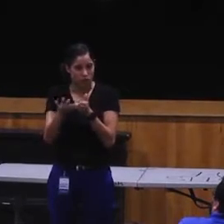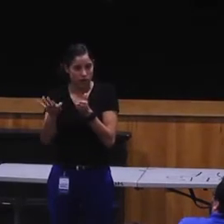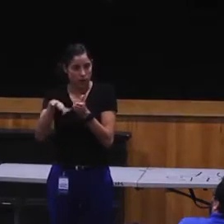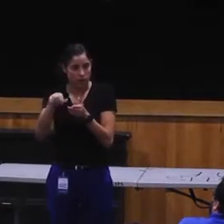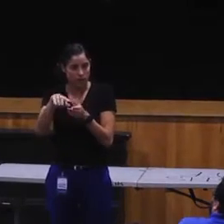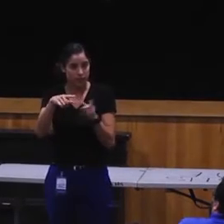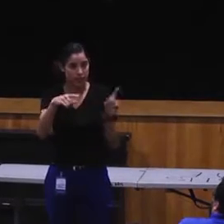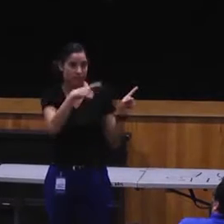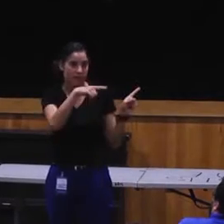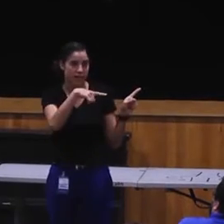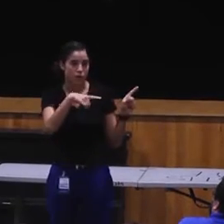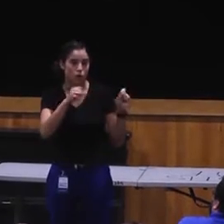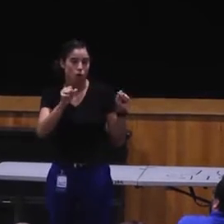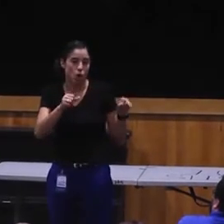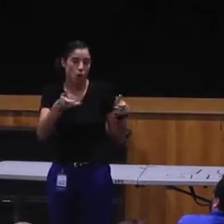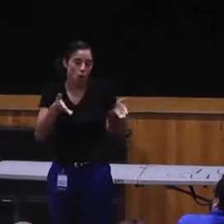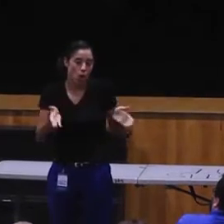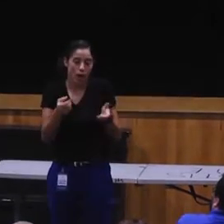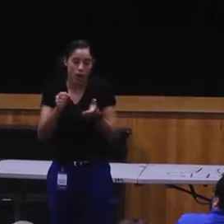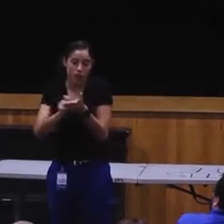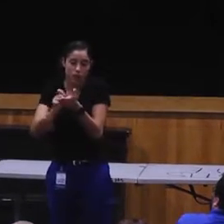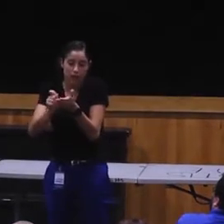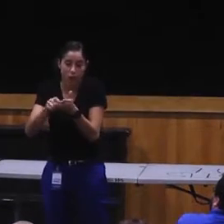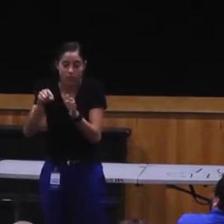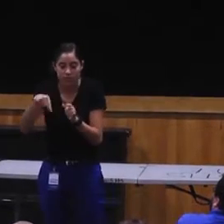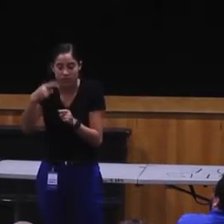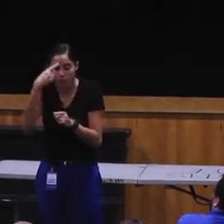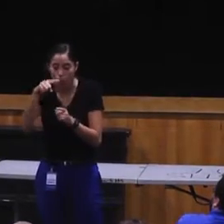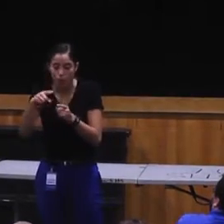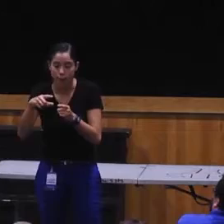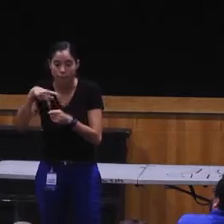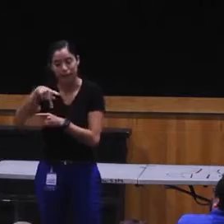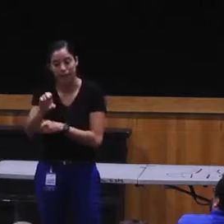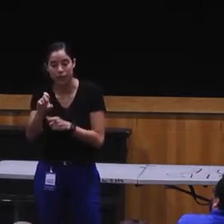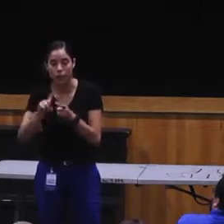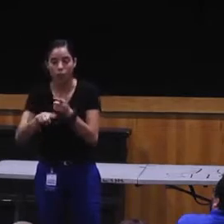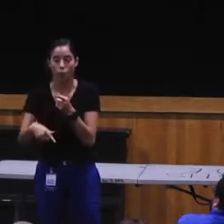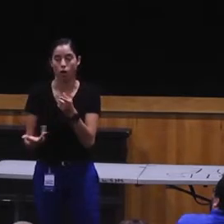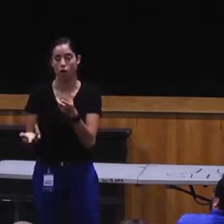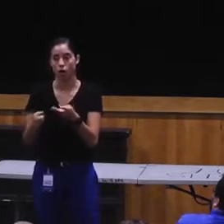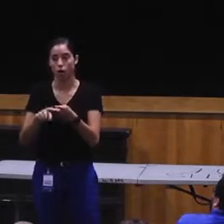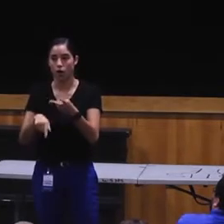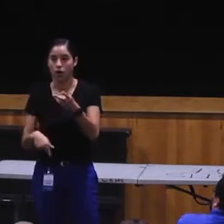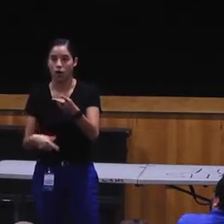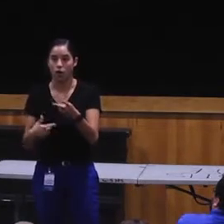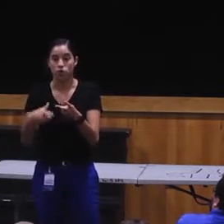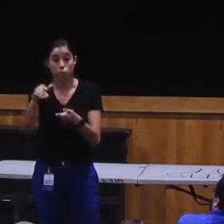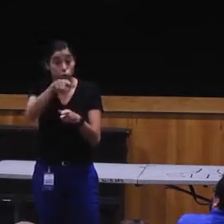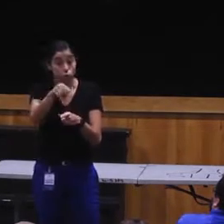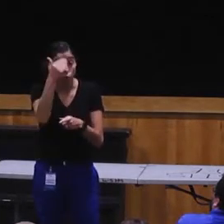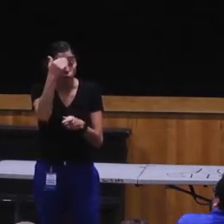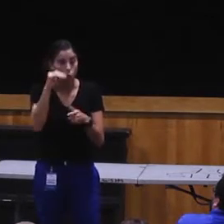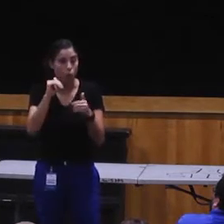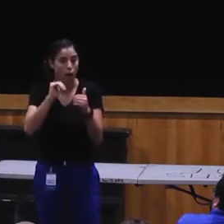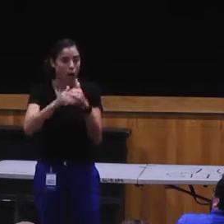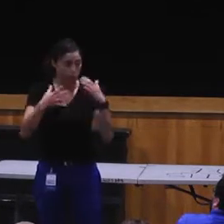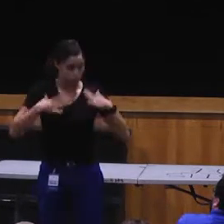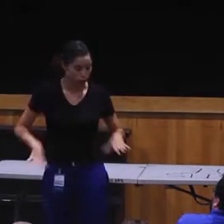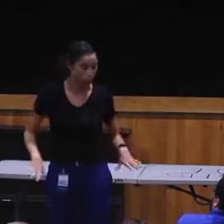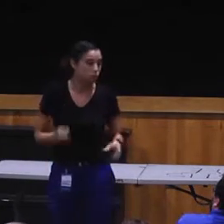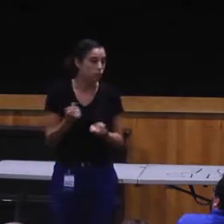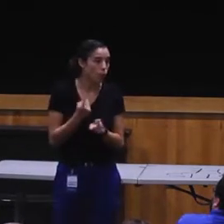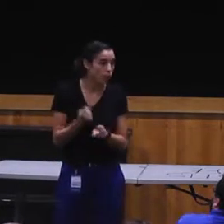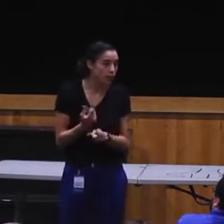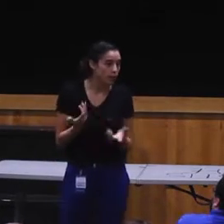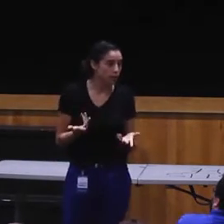ahead and say this is for PE or this is for art or music. That way you know how to address appropriately and what you're expected to do